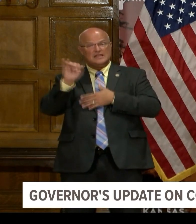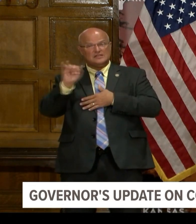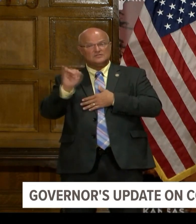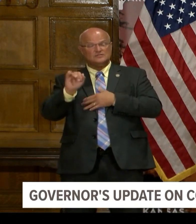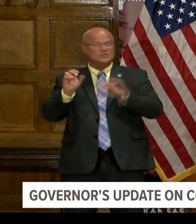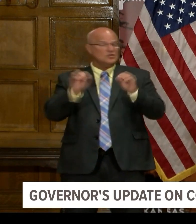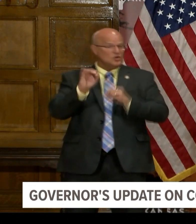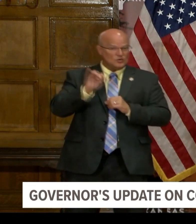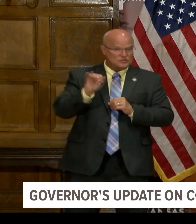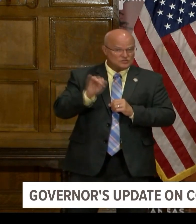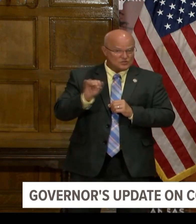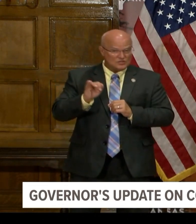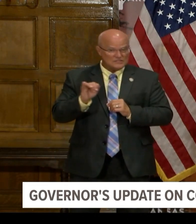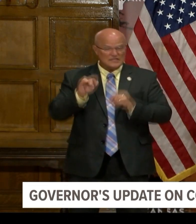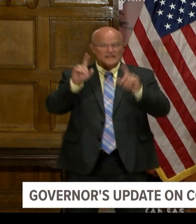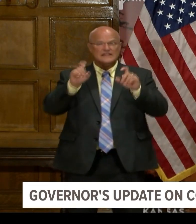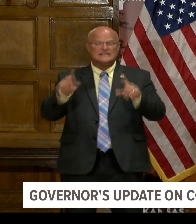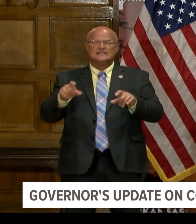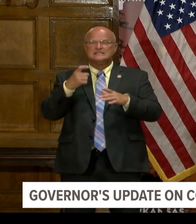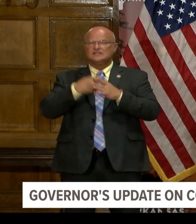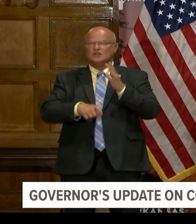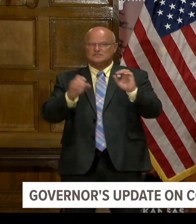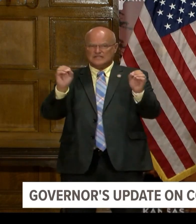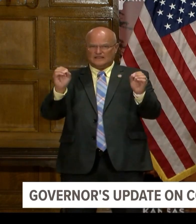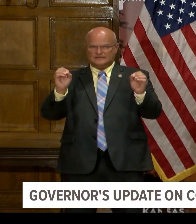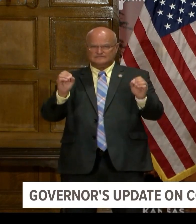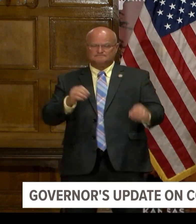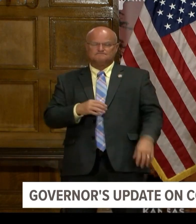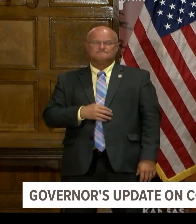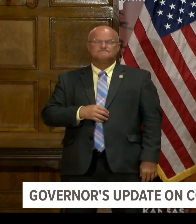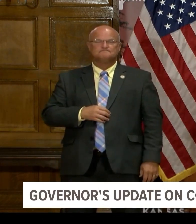no insurance, the testing is free of charge.